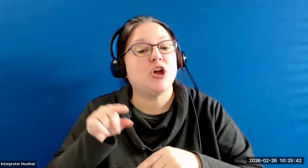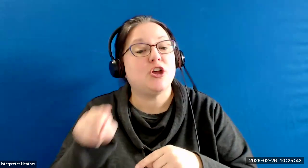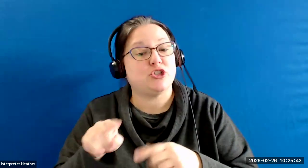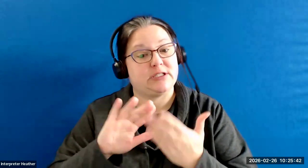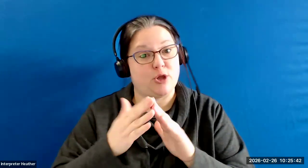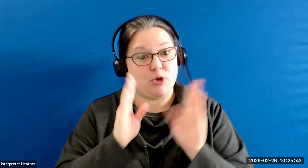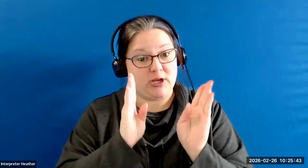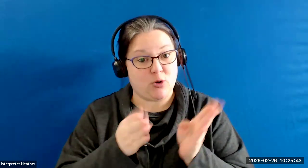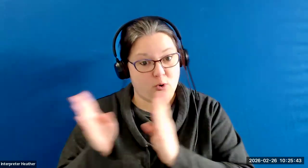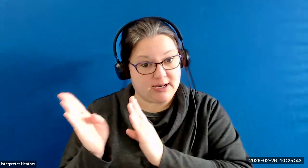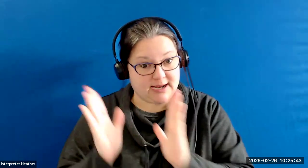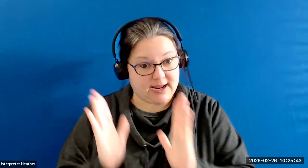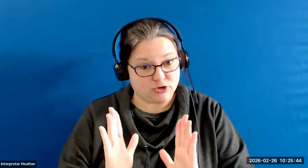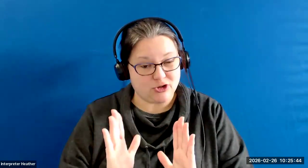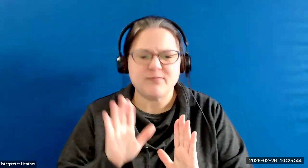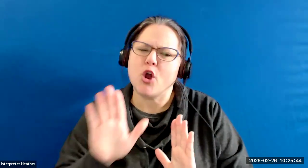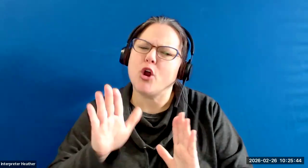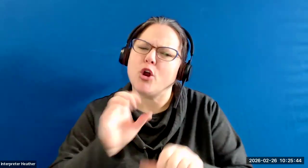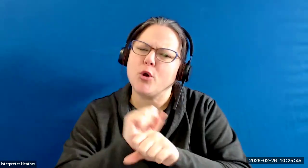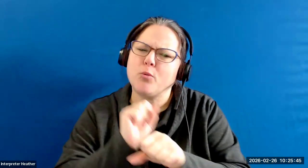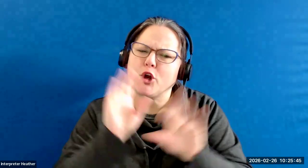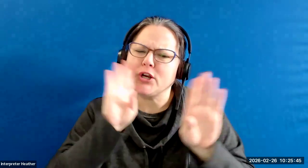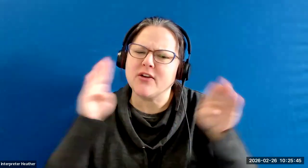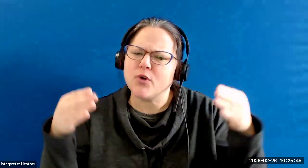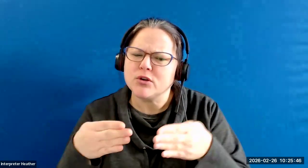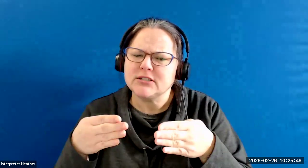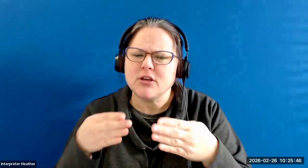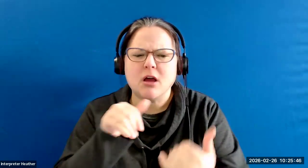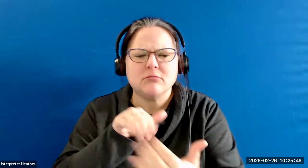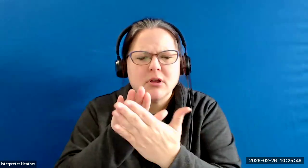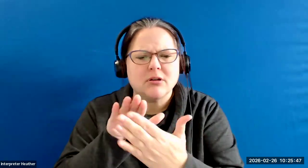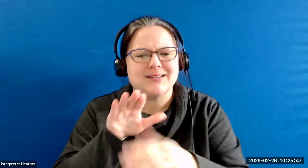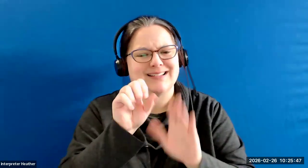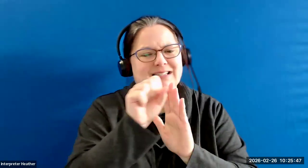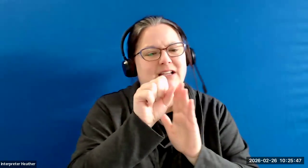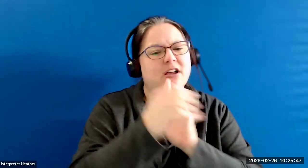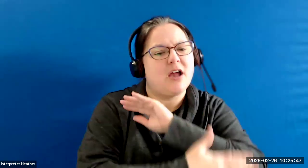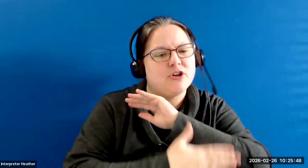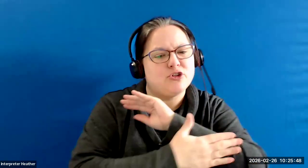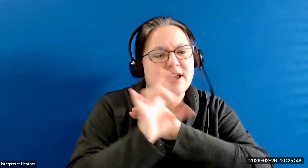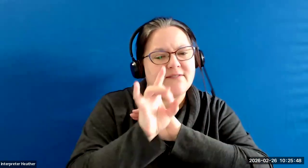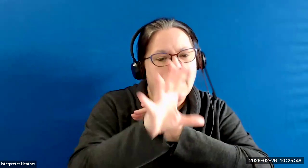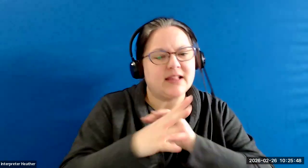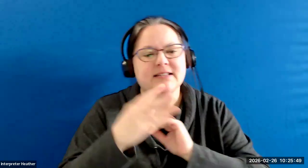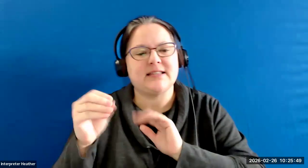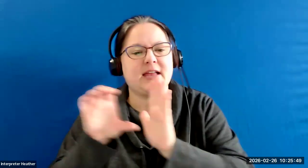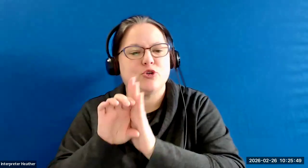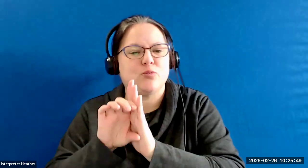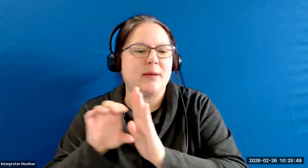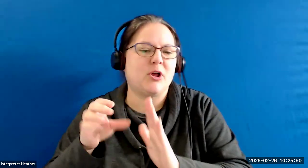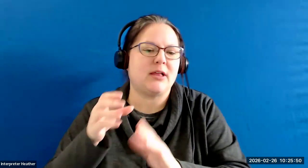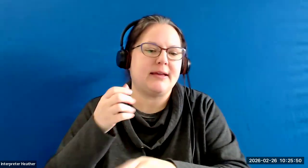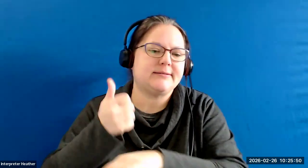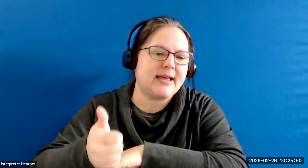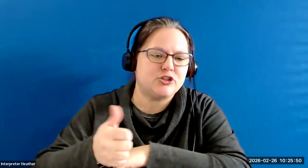organizer, centering her work around addressing state violence and criminalization while advocating for